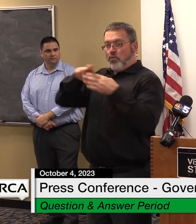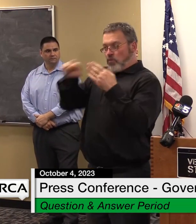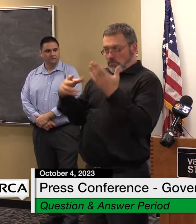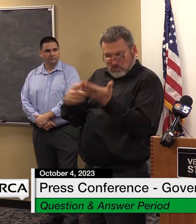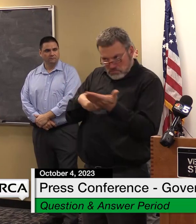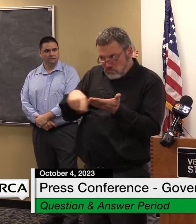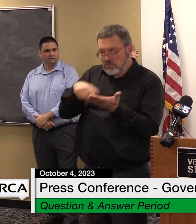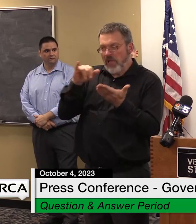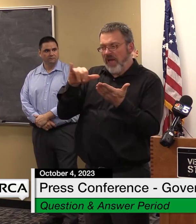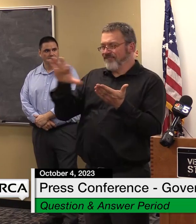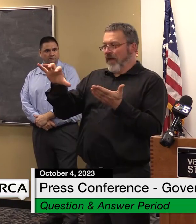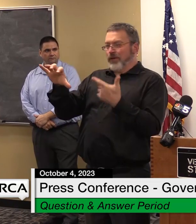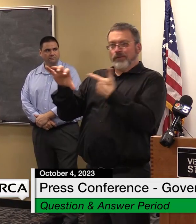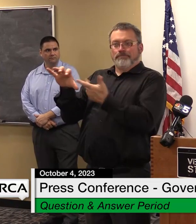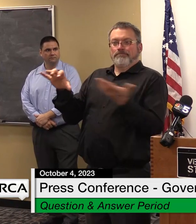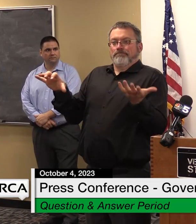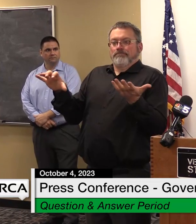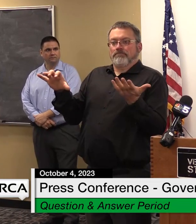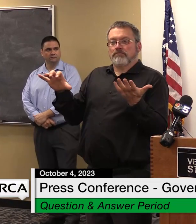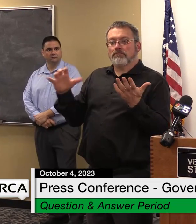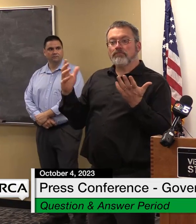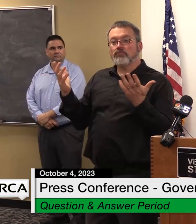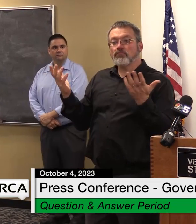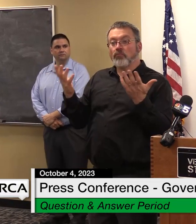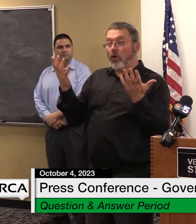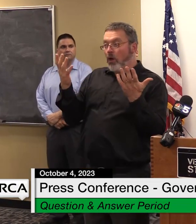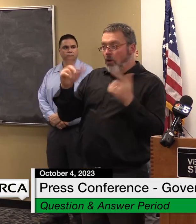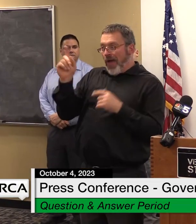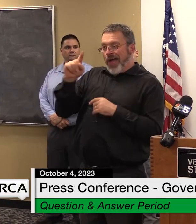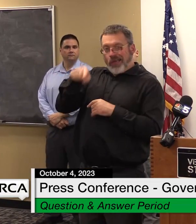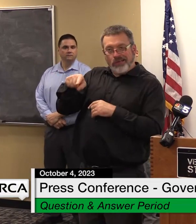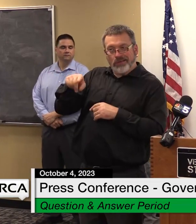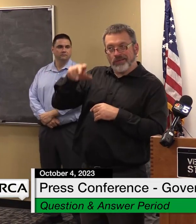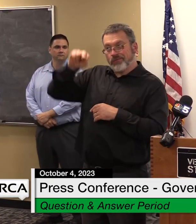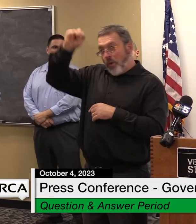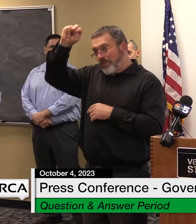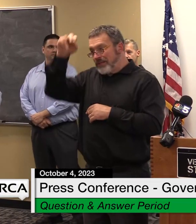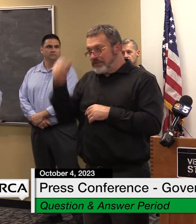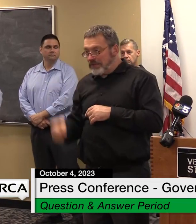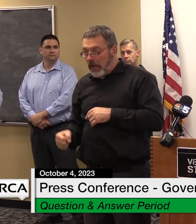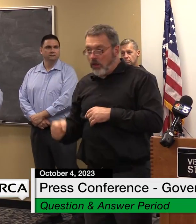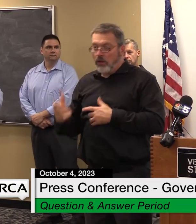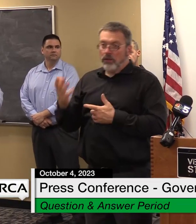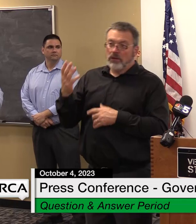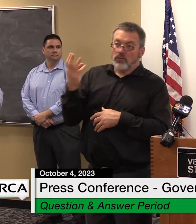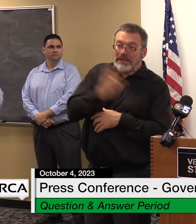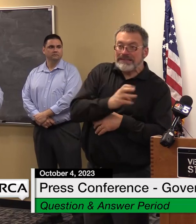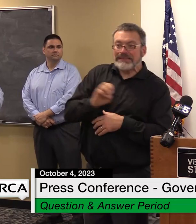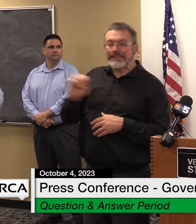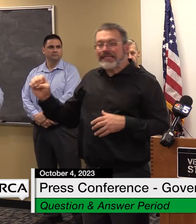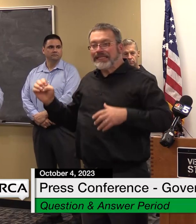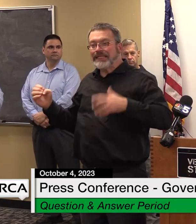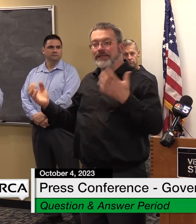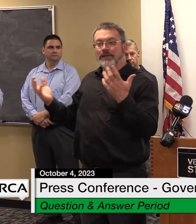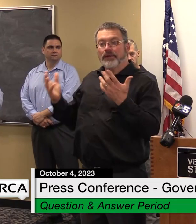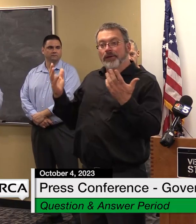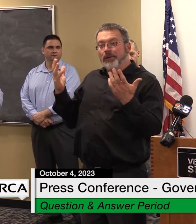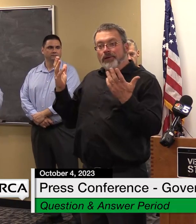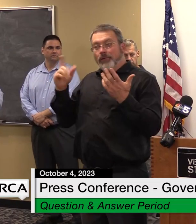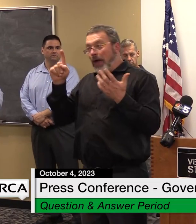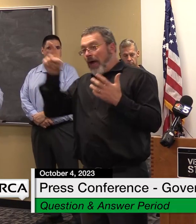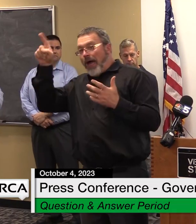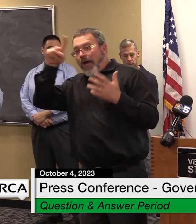in different parts of the state that aren't interacting with those in Washington County, were very hard hit, obviously.